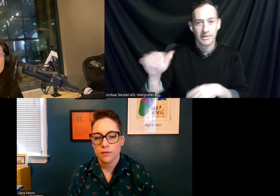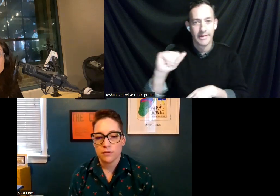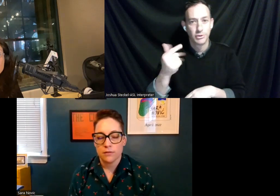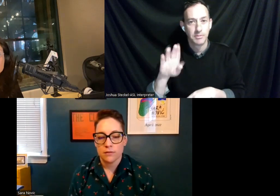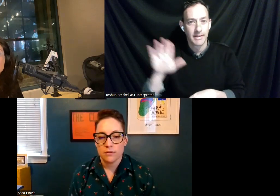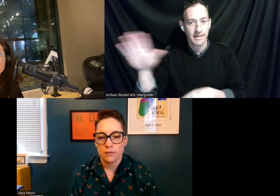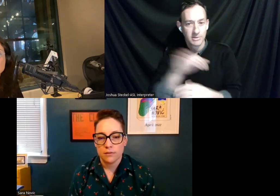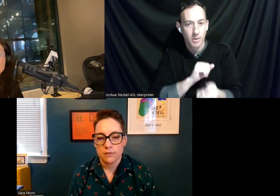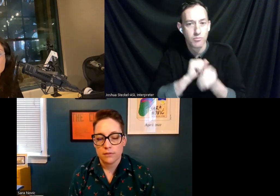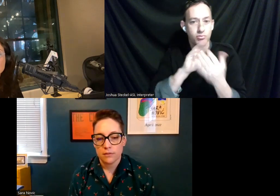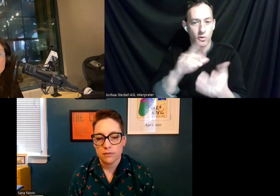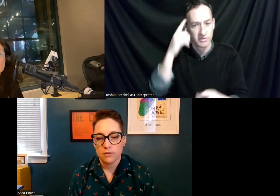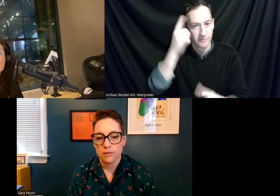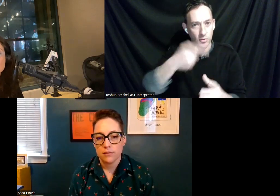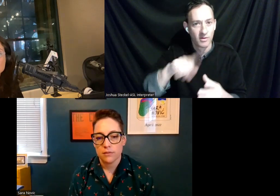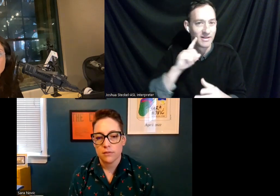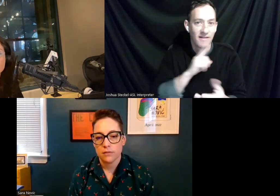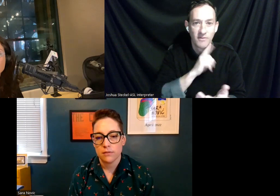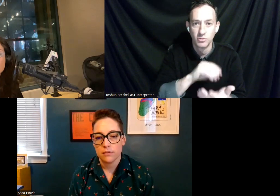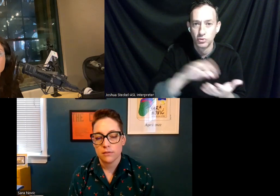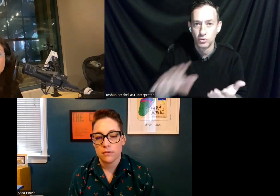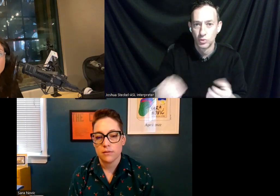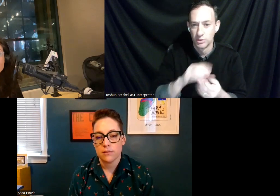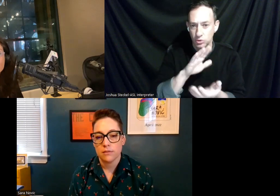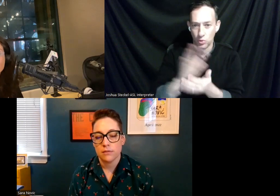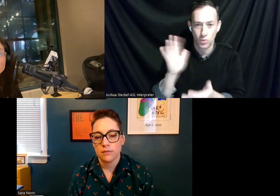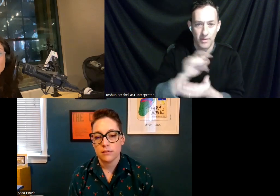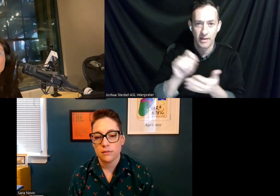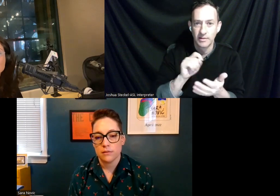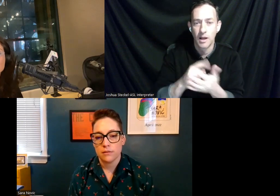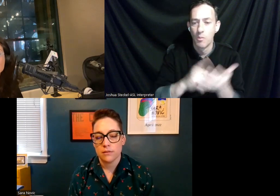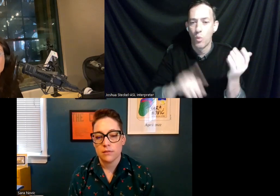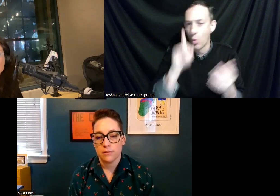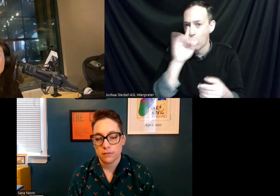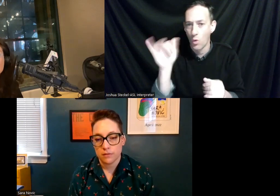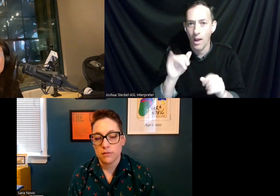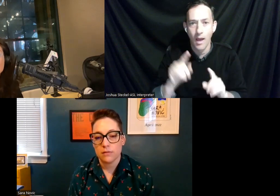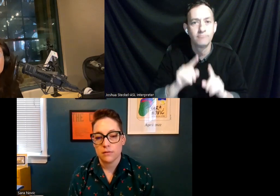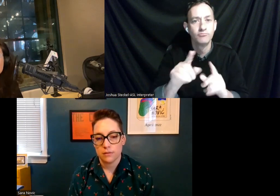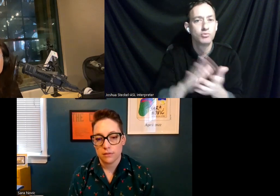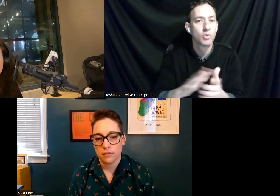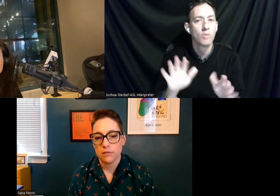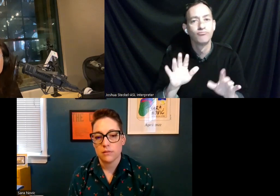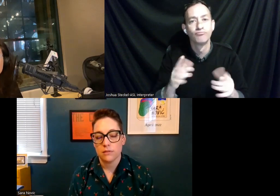on deaf students in schools in that period? What did it look like to go to school?